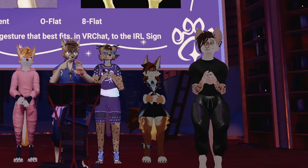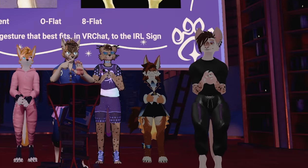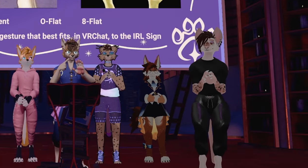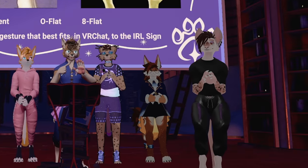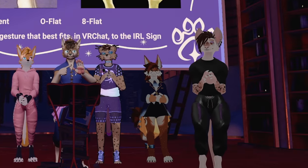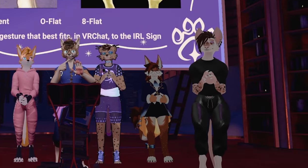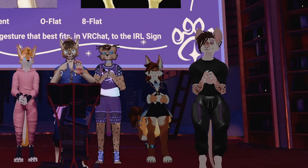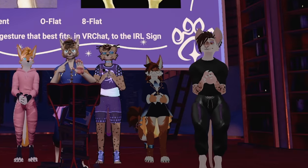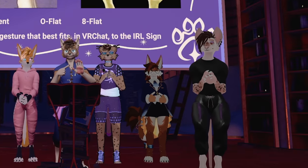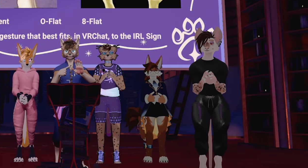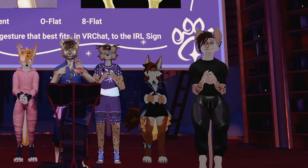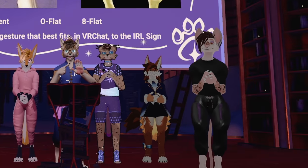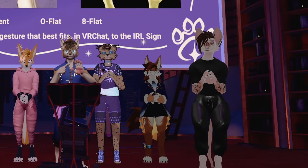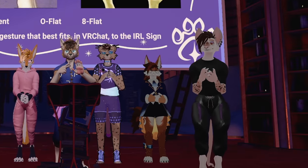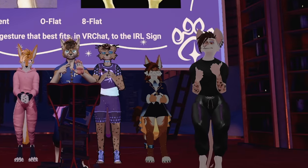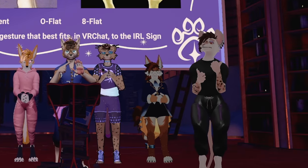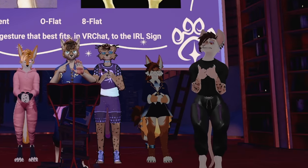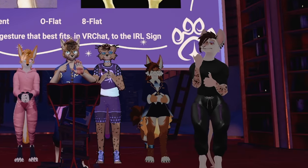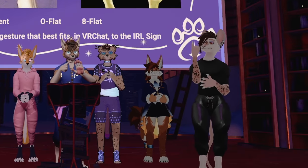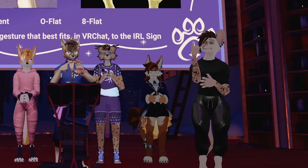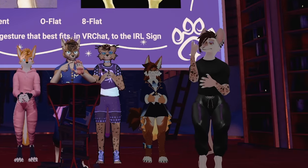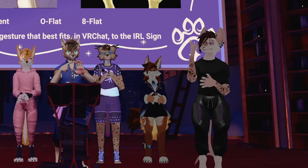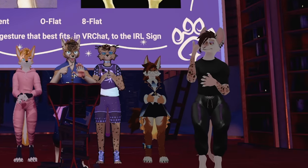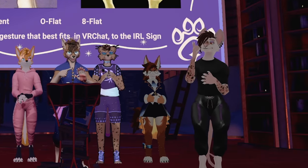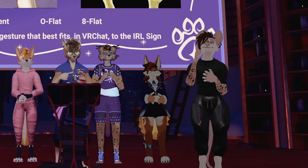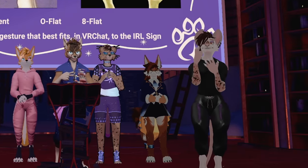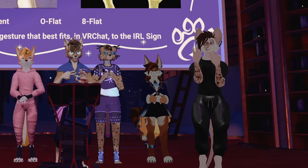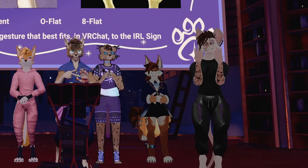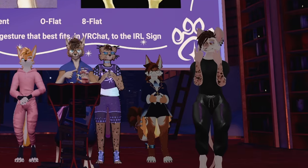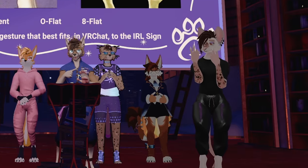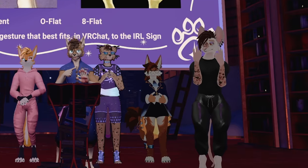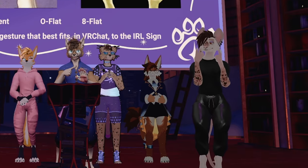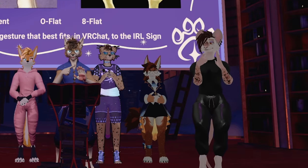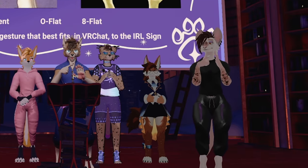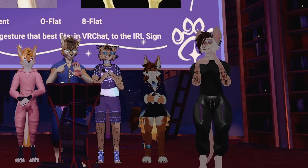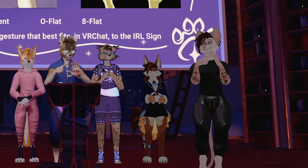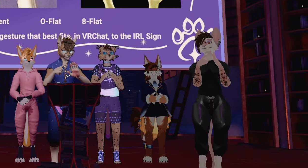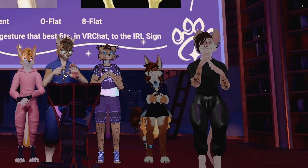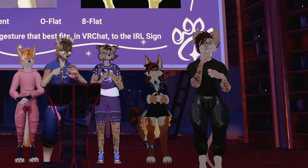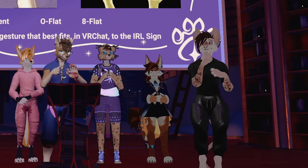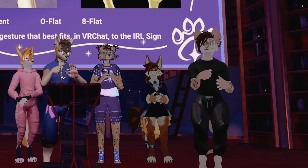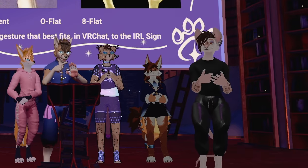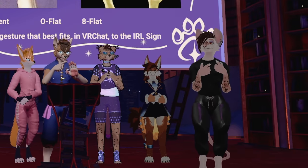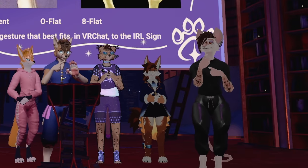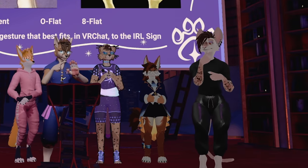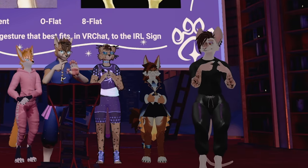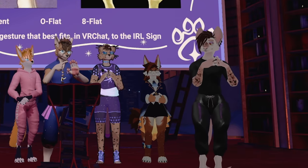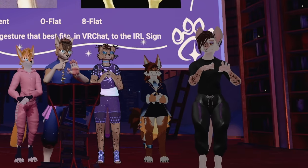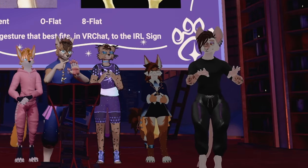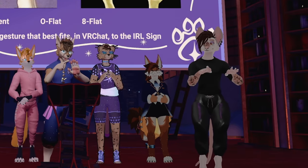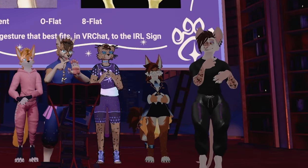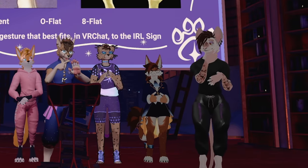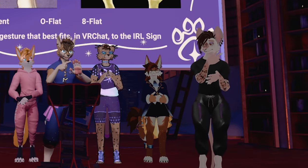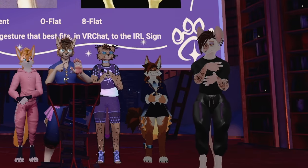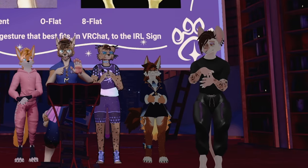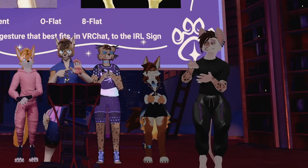what visually represents the IRL counterpart. Like for index